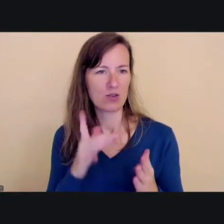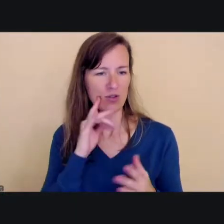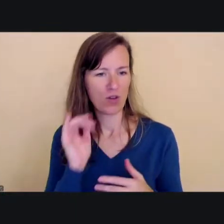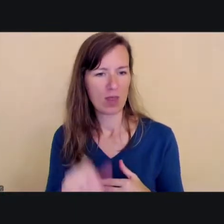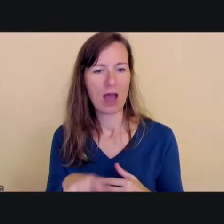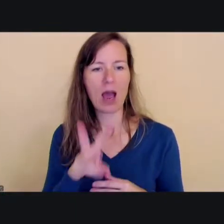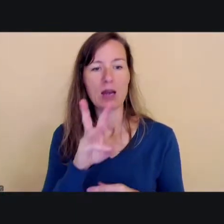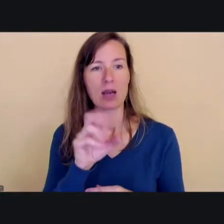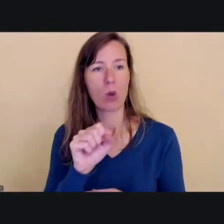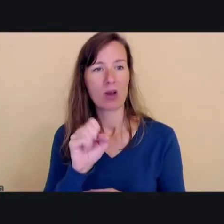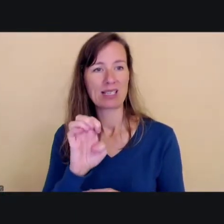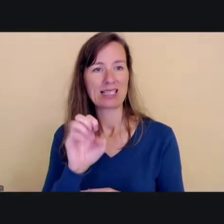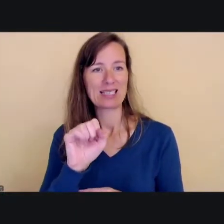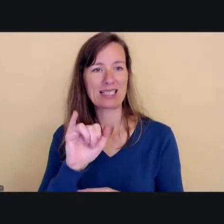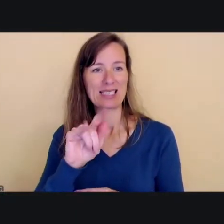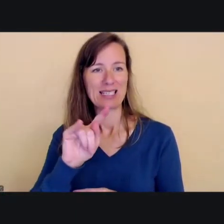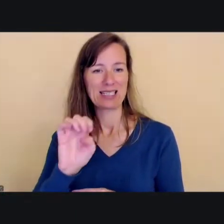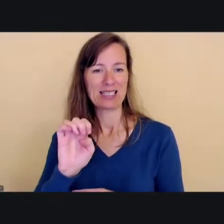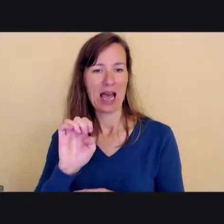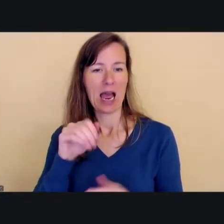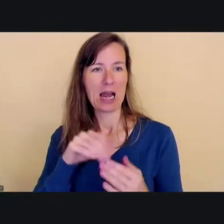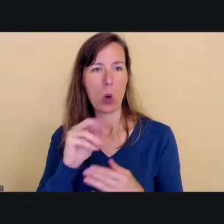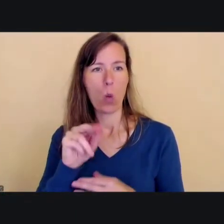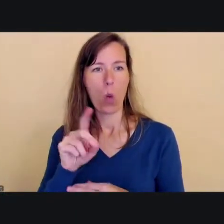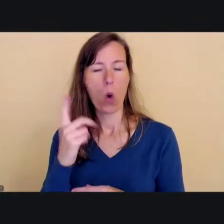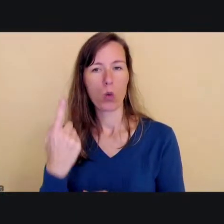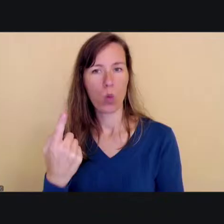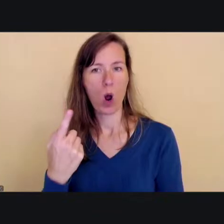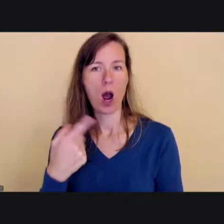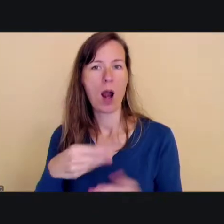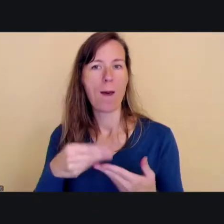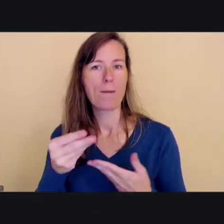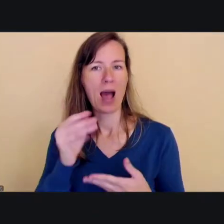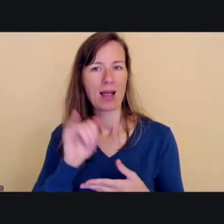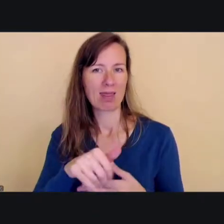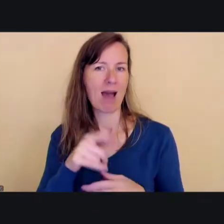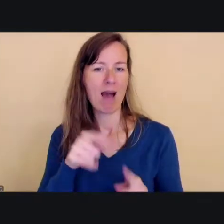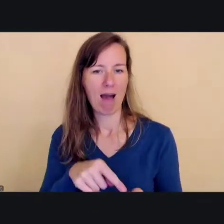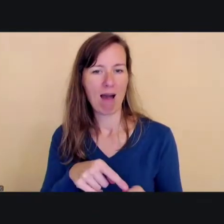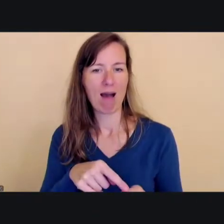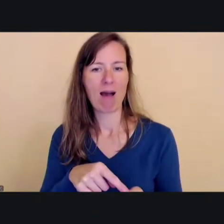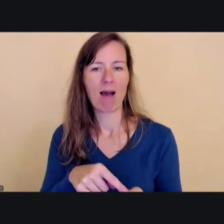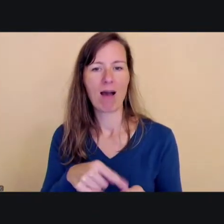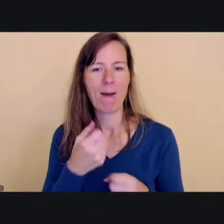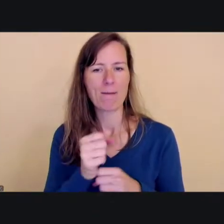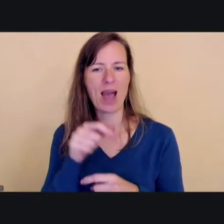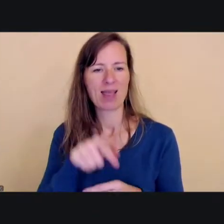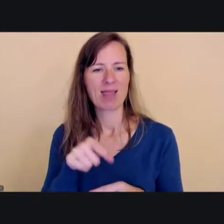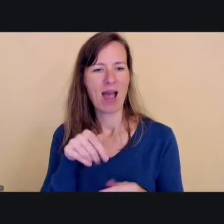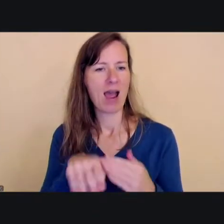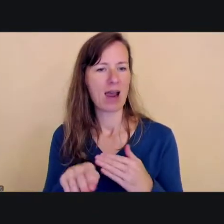that site and to making that into some type of recreational